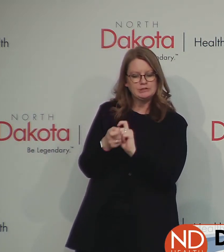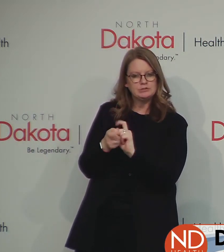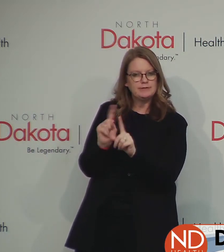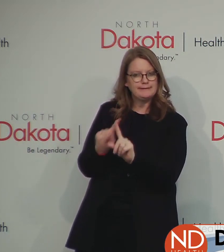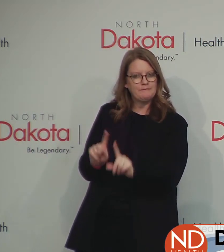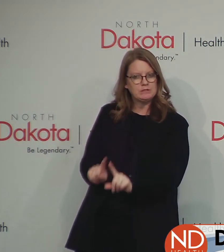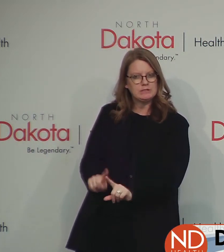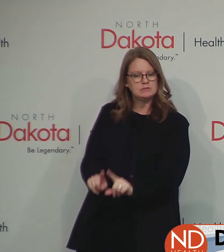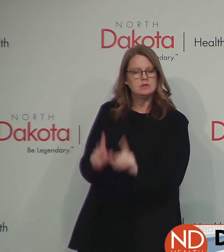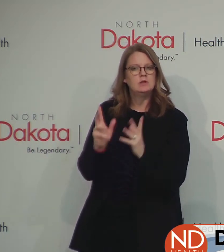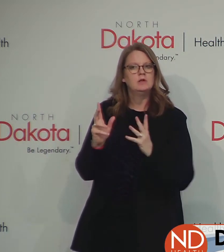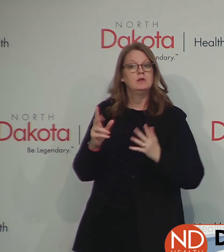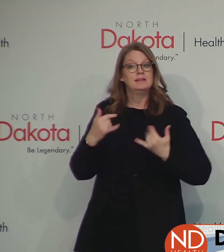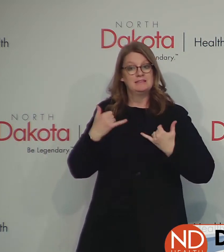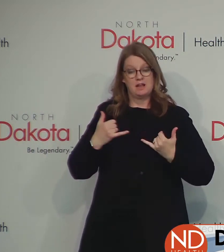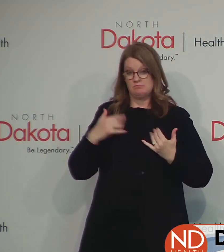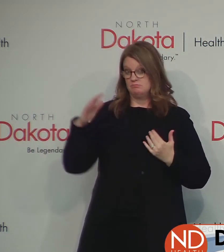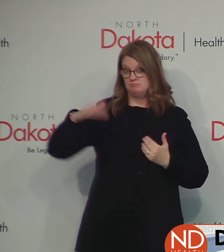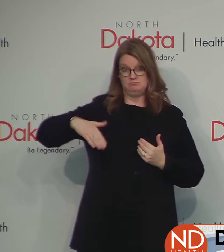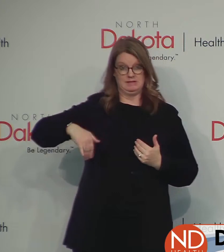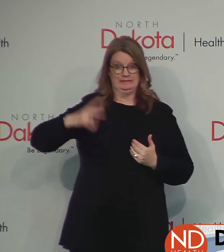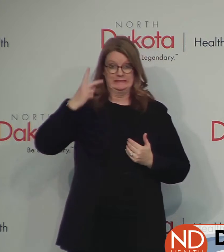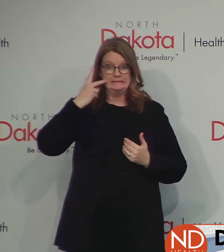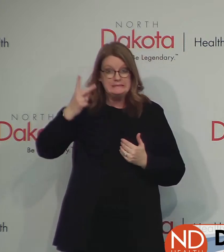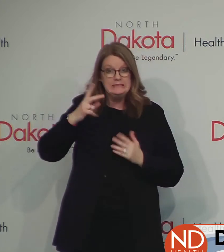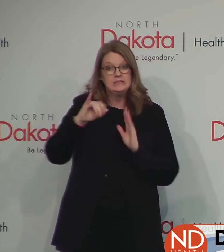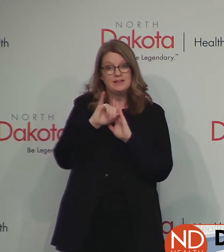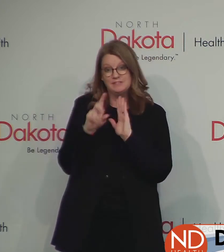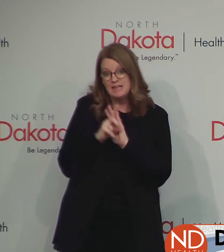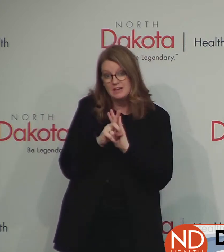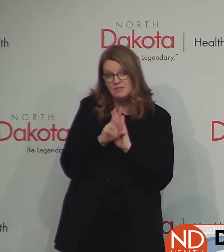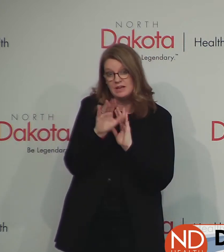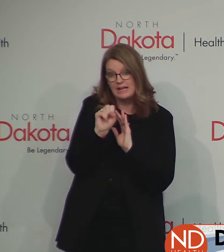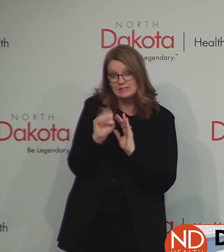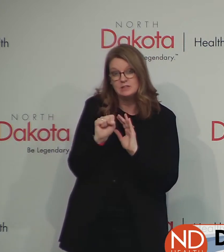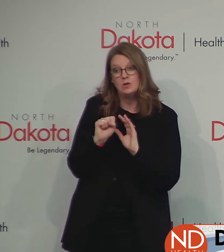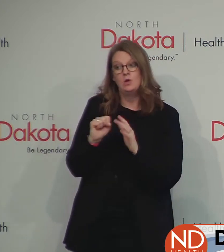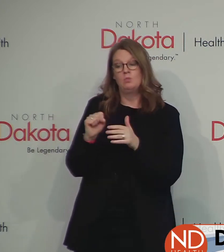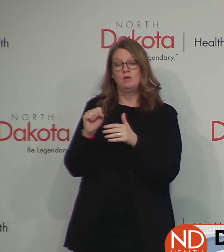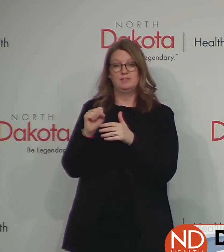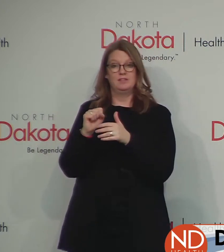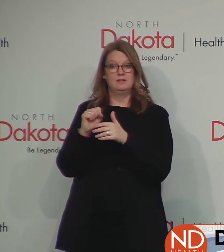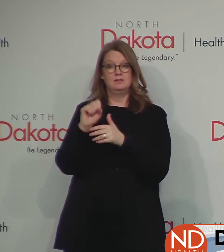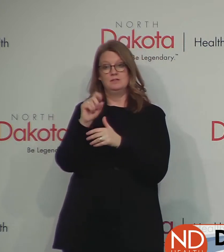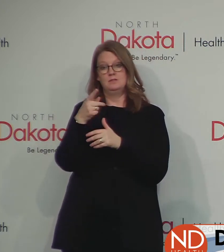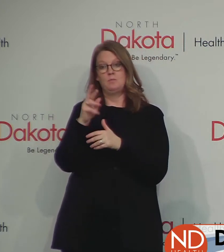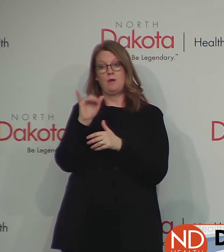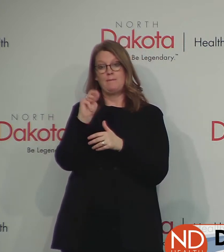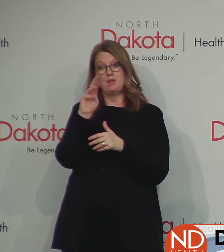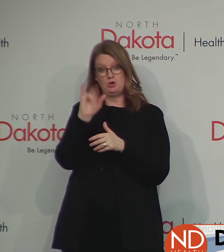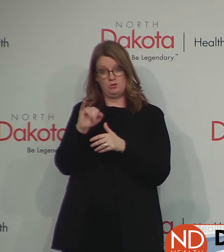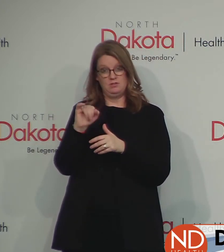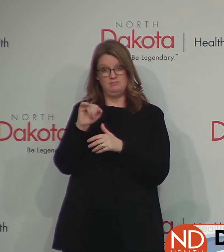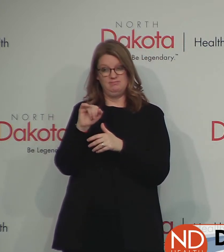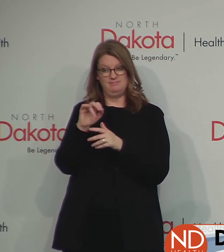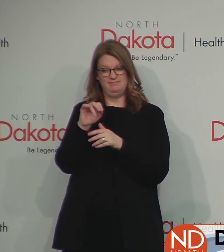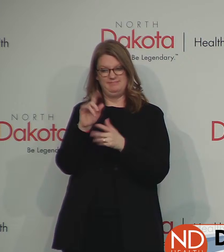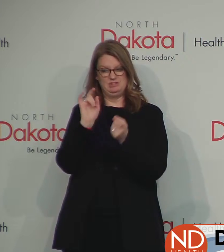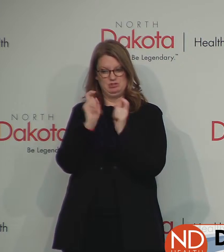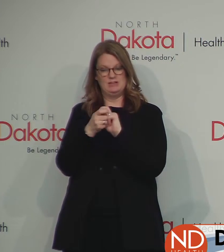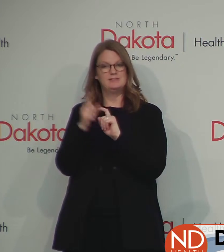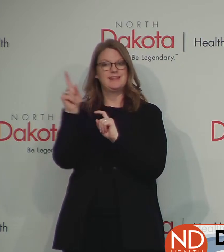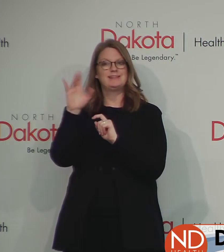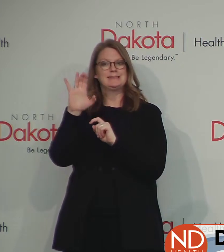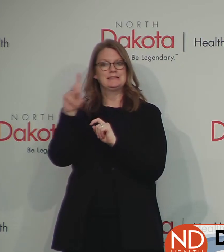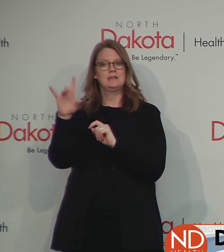Governor Burgum said, to date, we have not seen any identified cases associated with the primary variants that CDC has identified, and that's, of